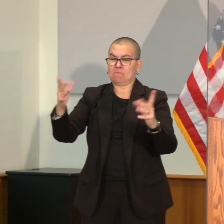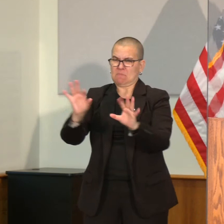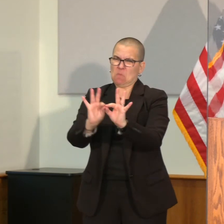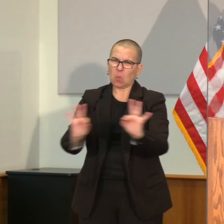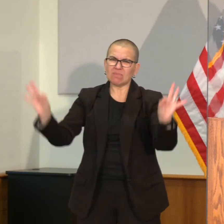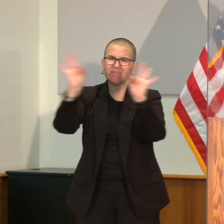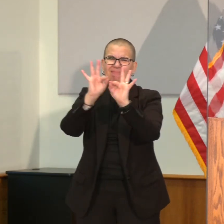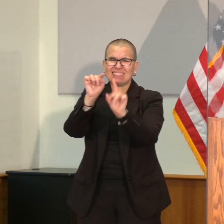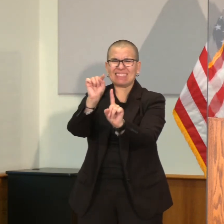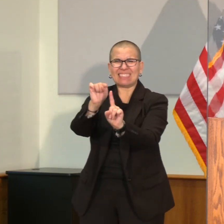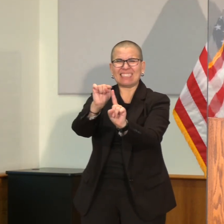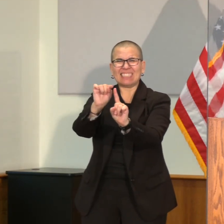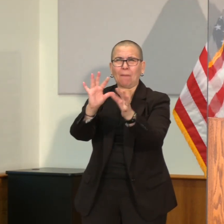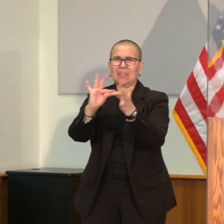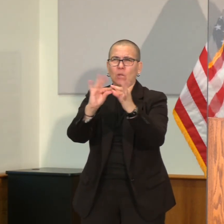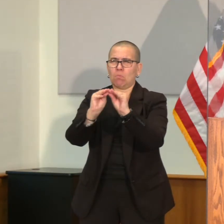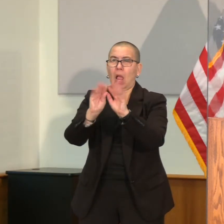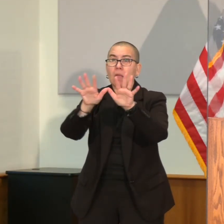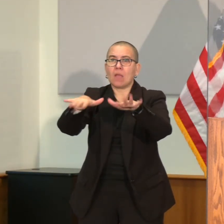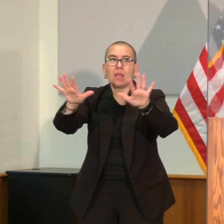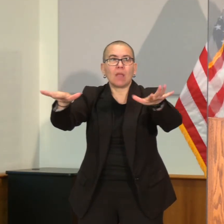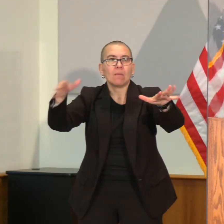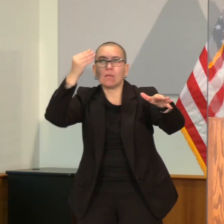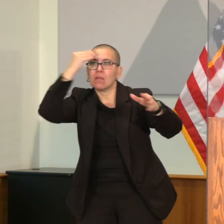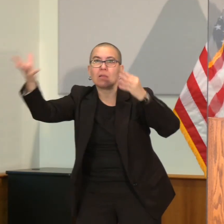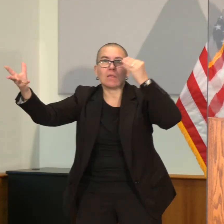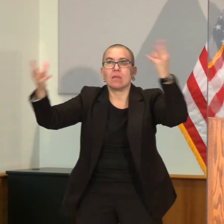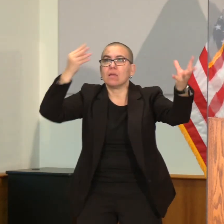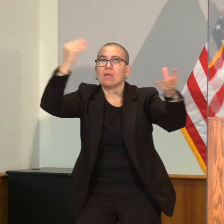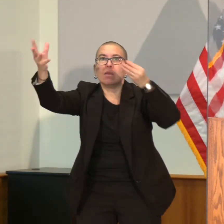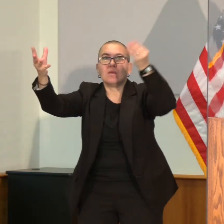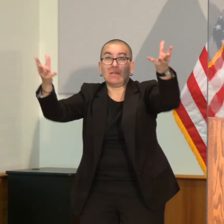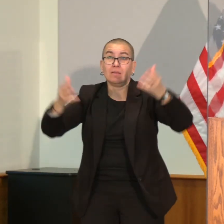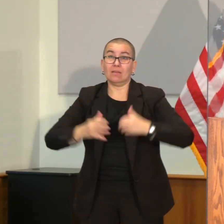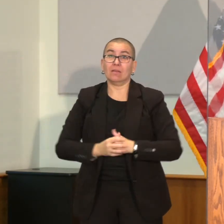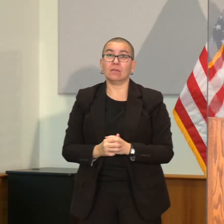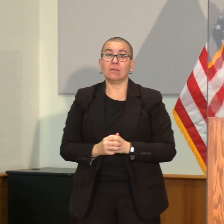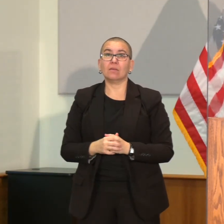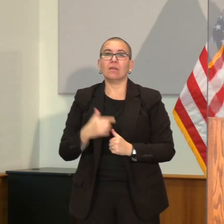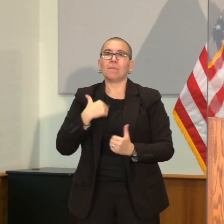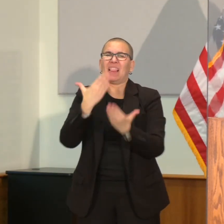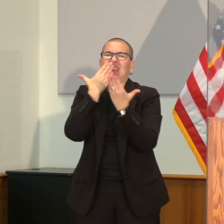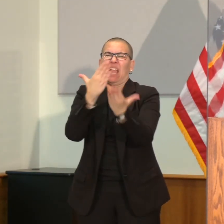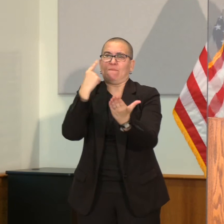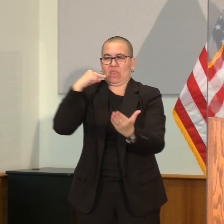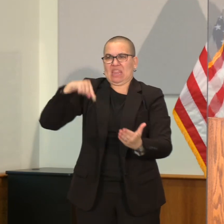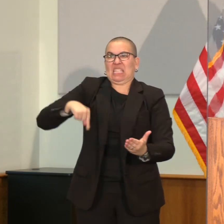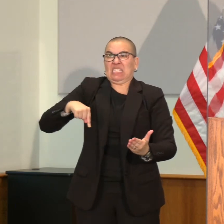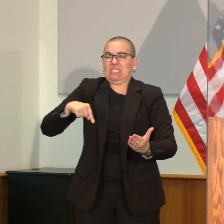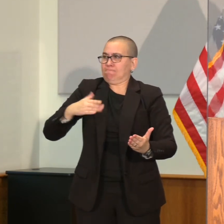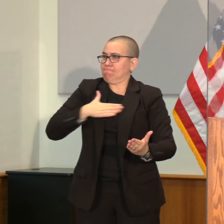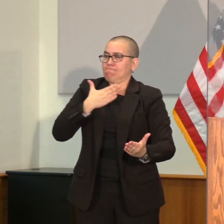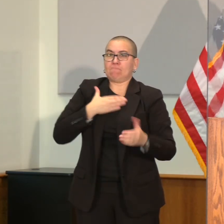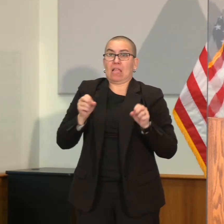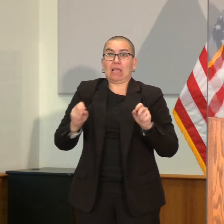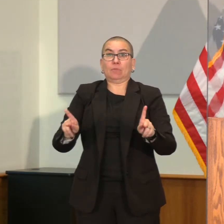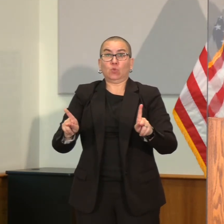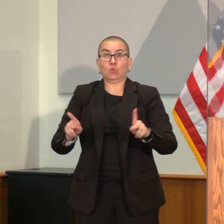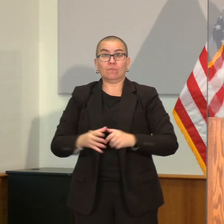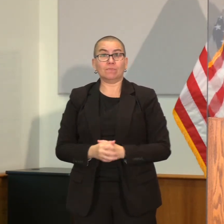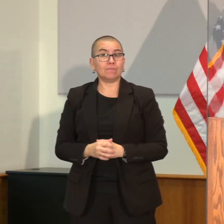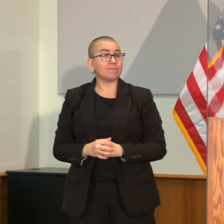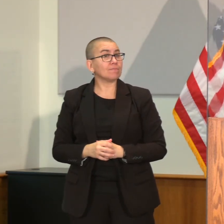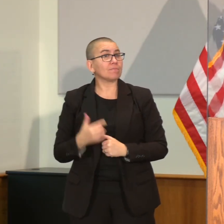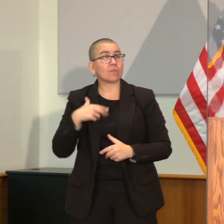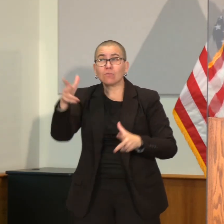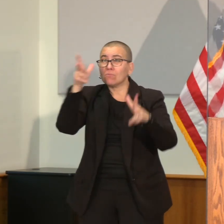message that needs to come out of today, that we listen. I'm thankful for this opportunity to speak to all of you and to